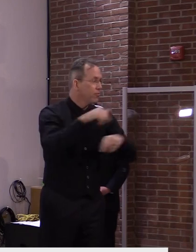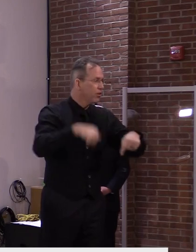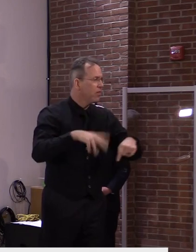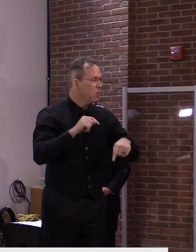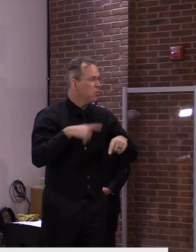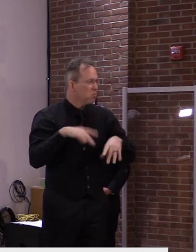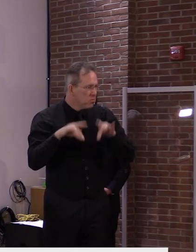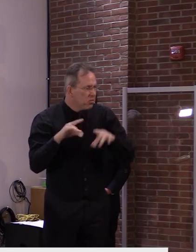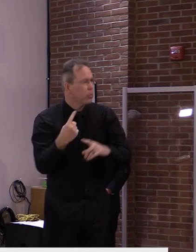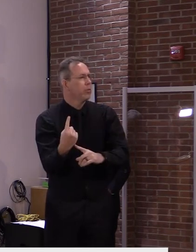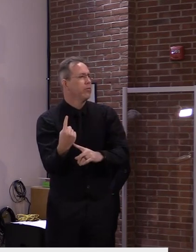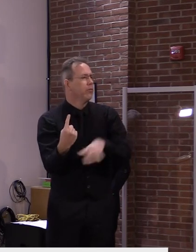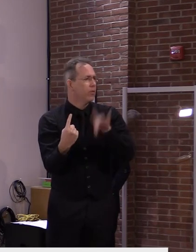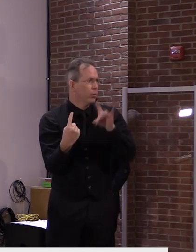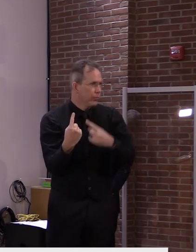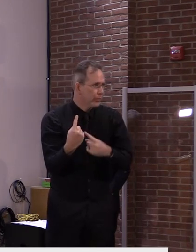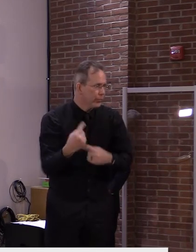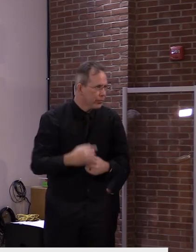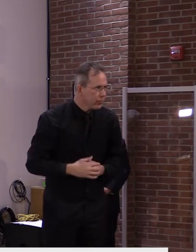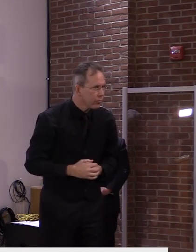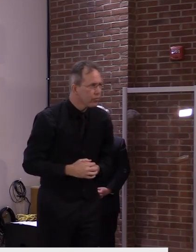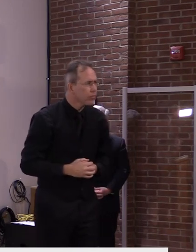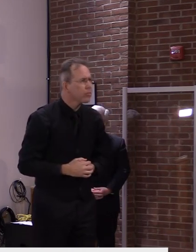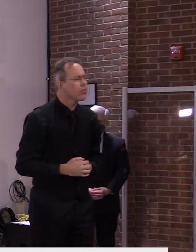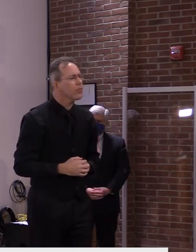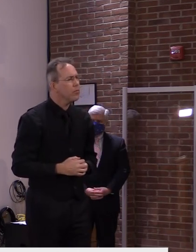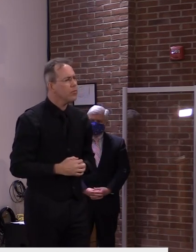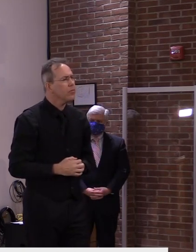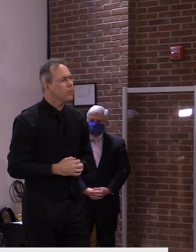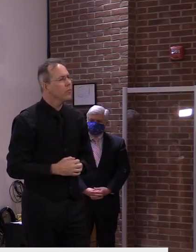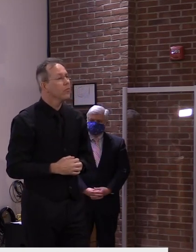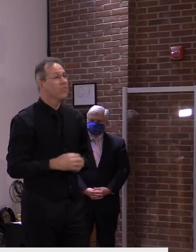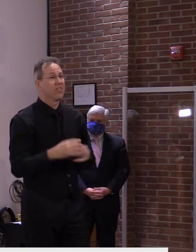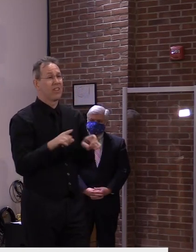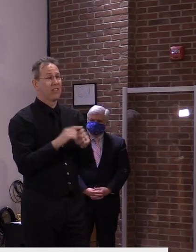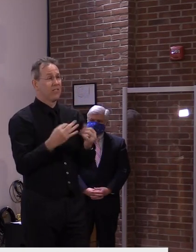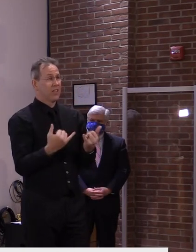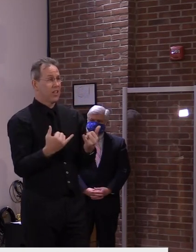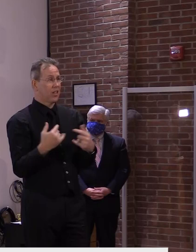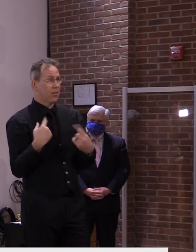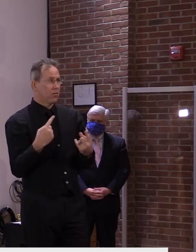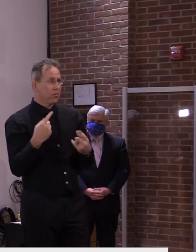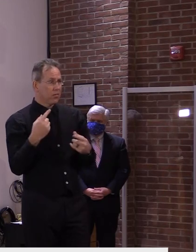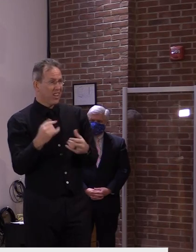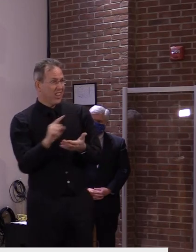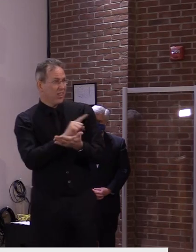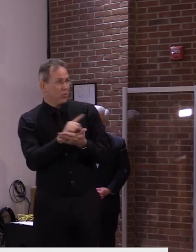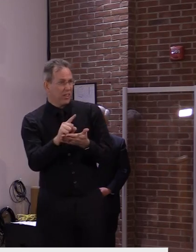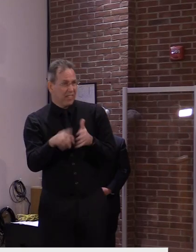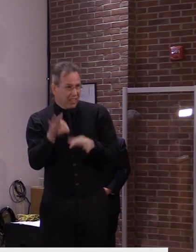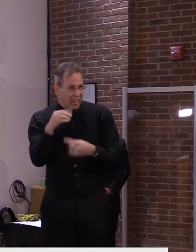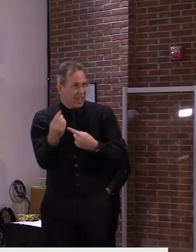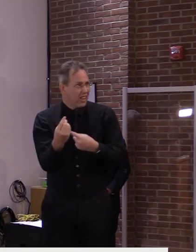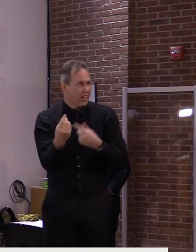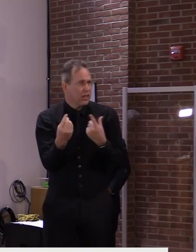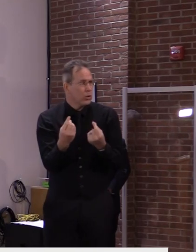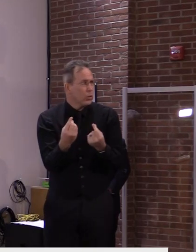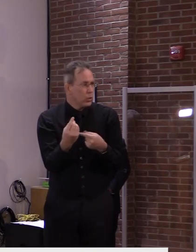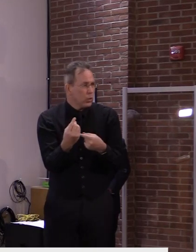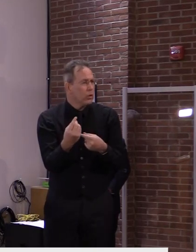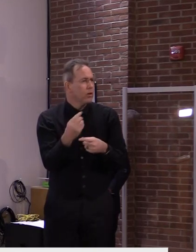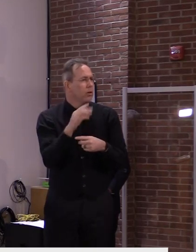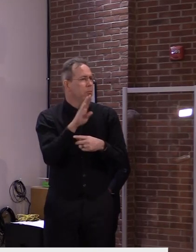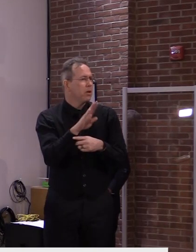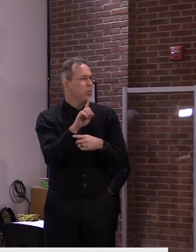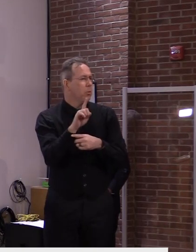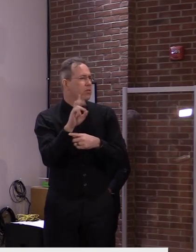added an additional criterion based on what just happened this week, and that is if variant strains are discovered in